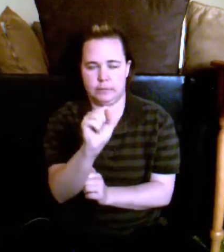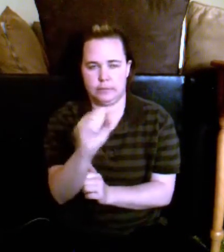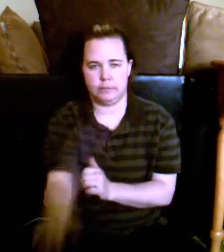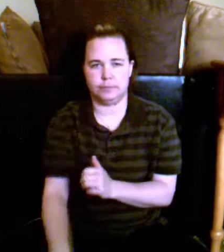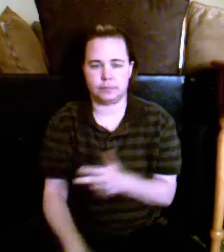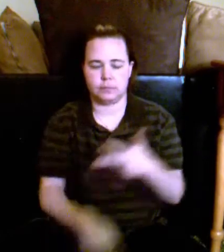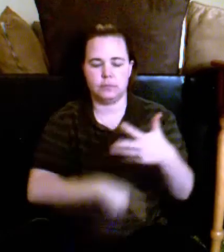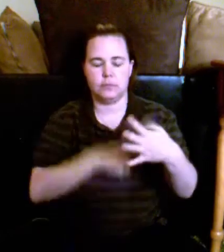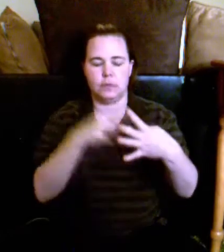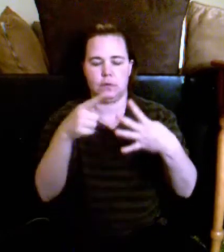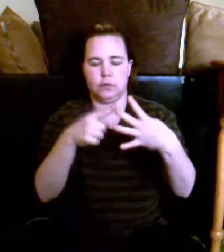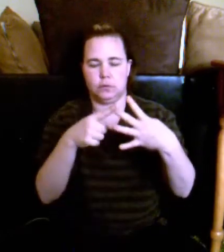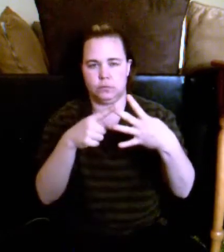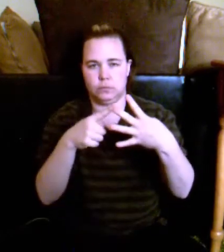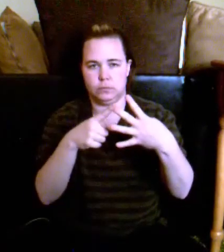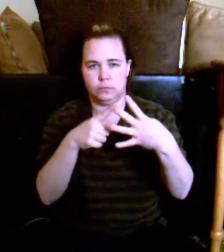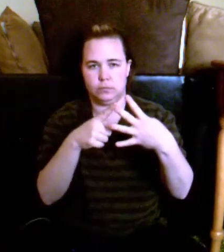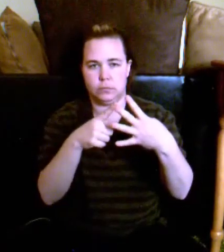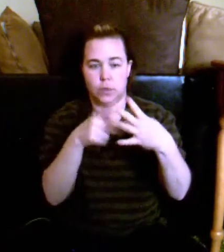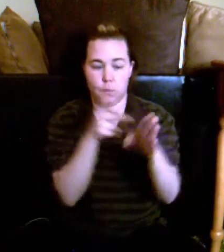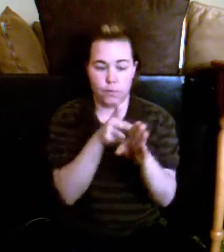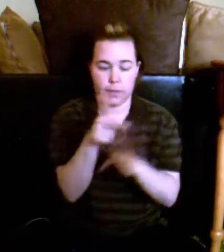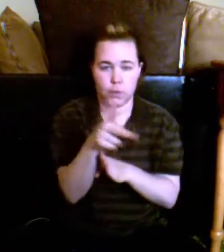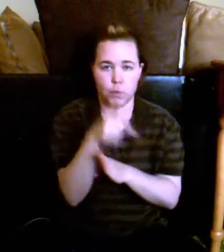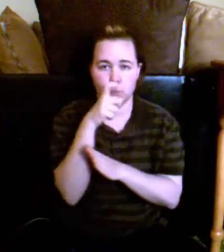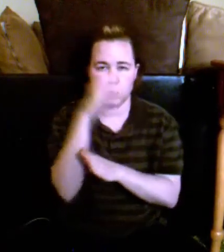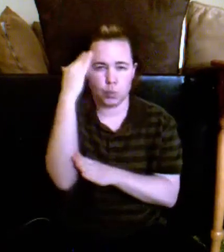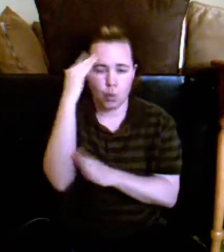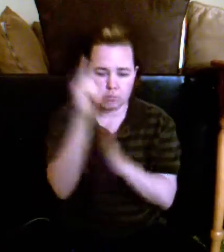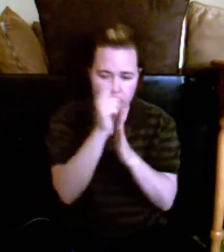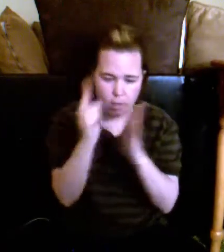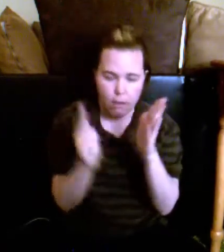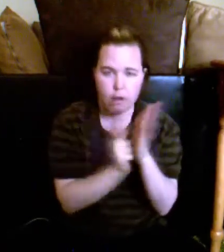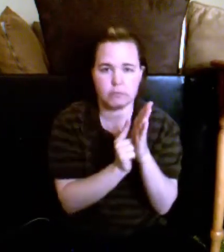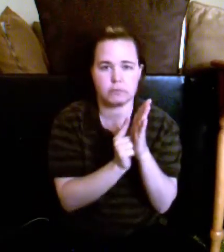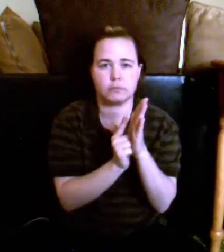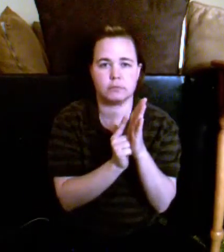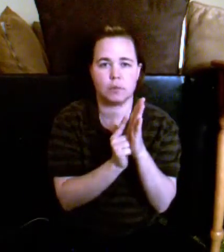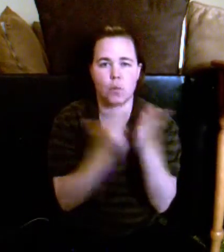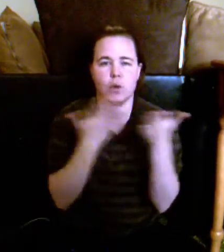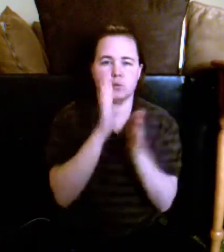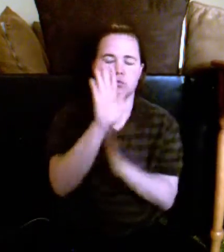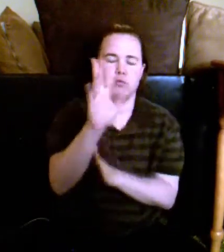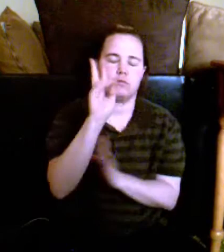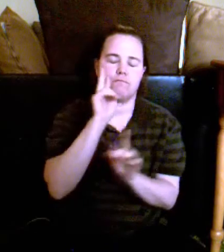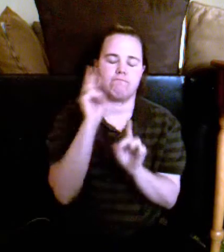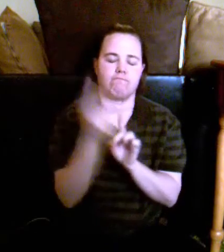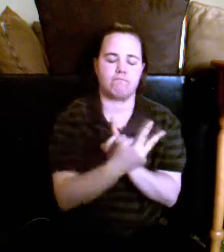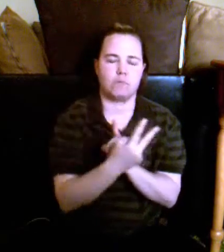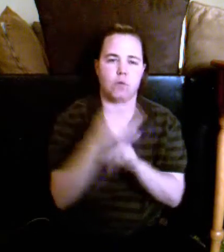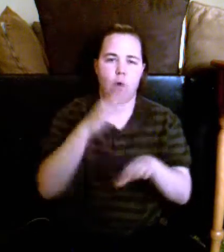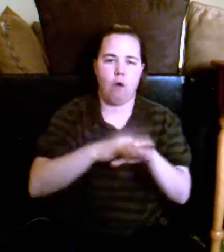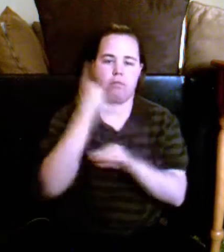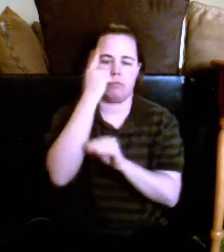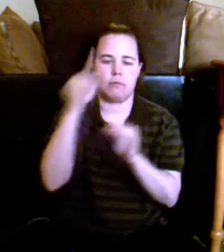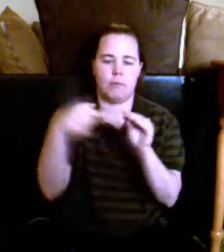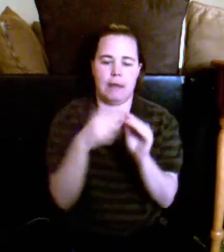2. As a professional who knows the law, what is your standpoint on considering assistive technology for